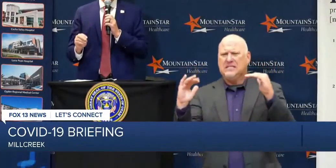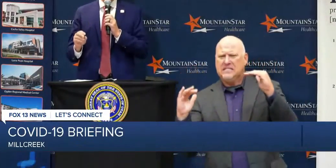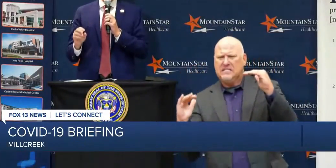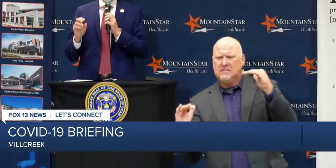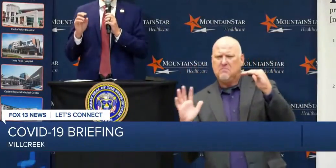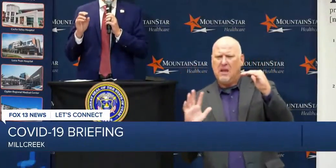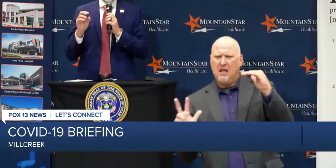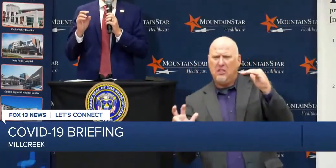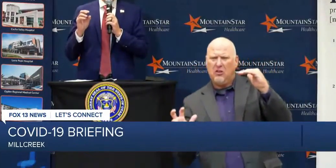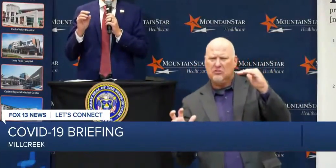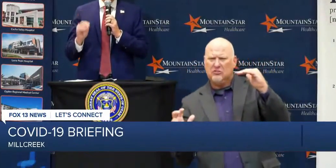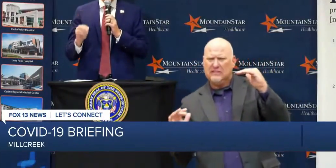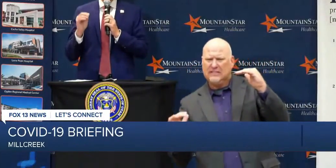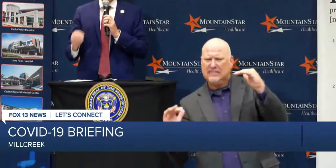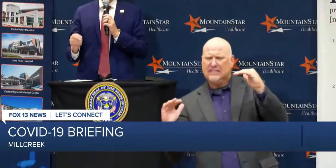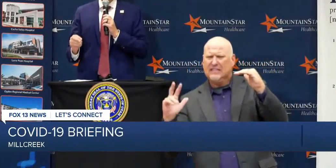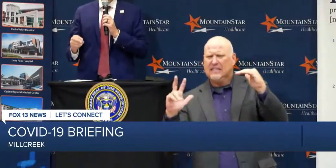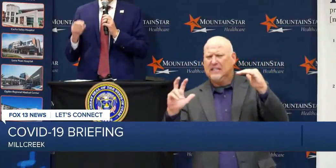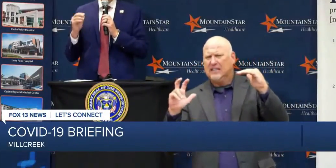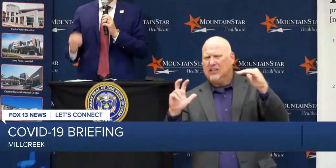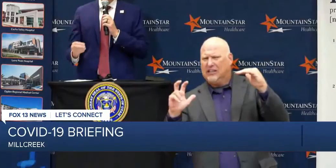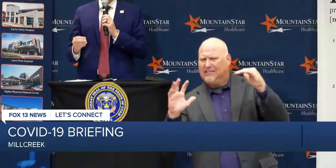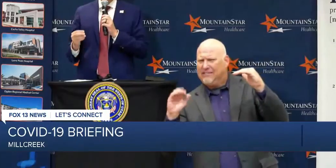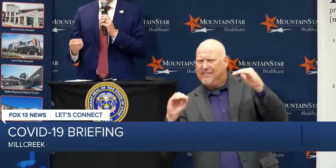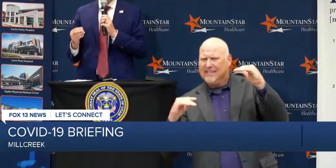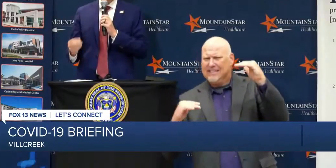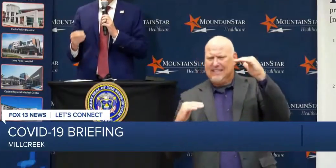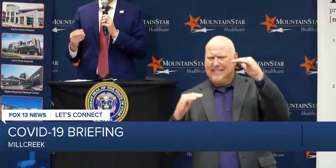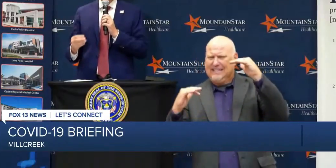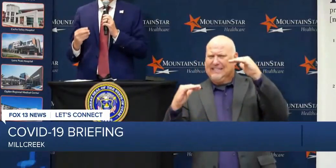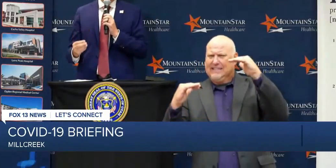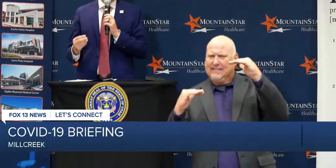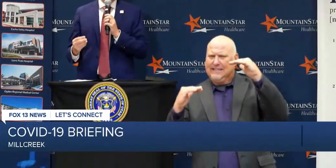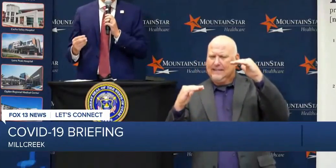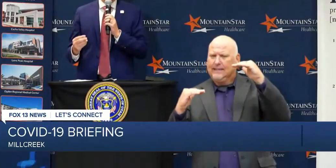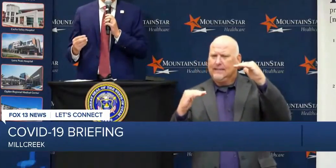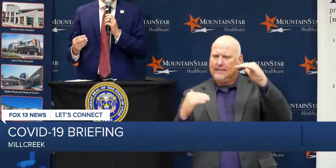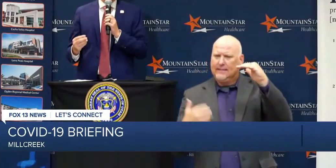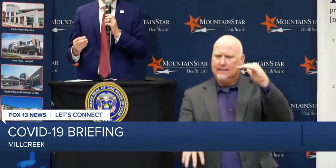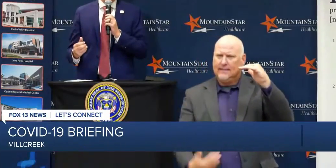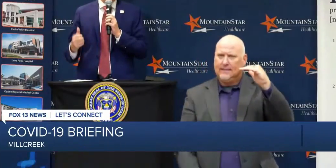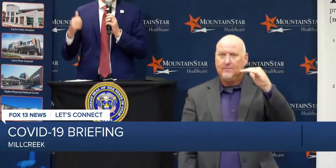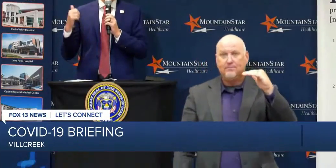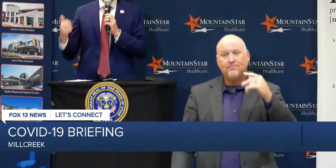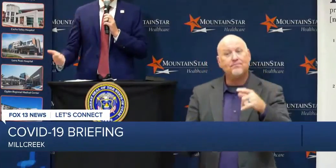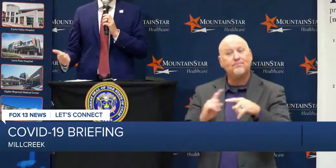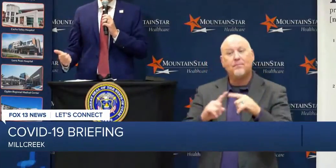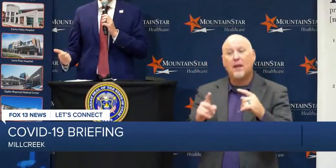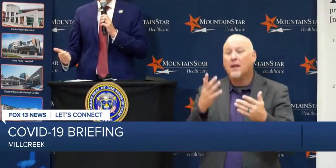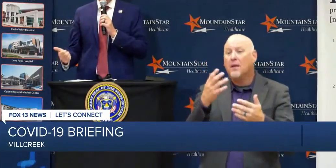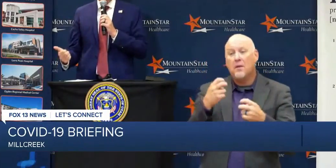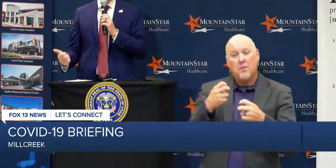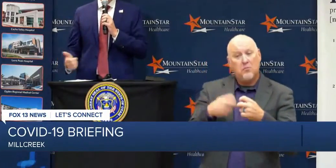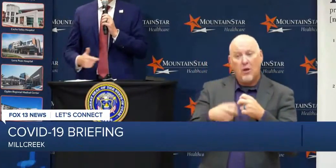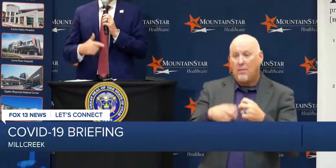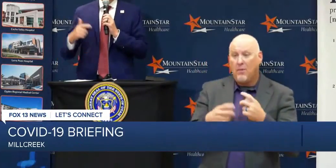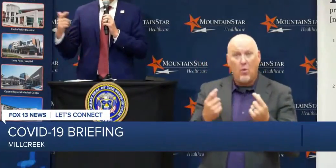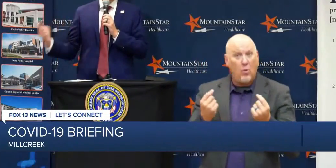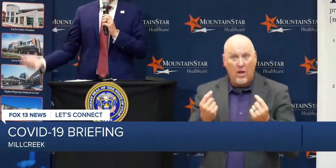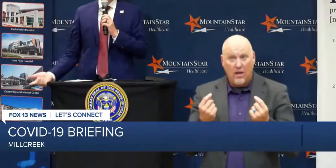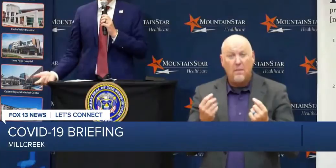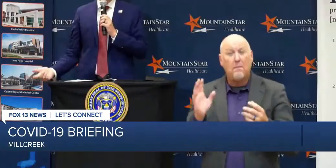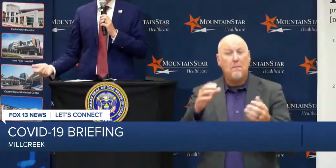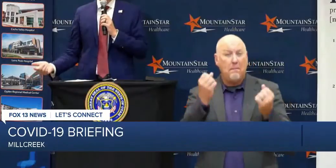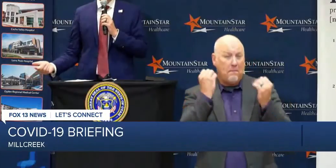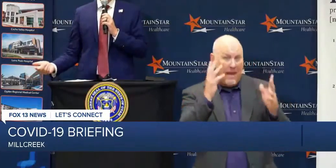difference is that we lost a tremendous amount of healthcare workers in our state. Many of them retired. Many of